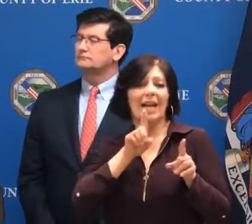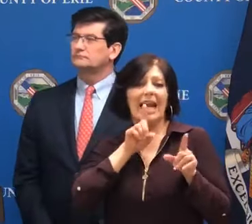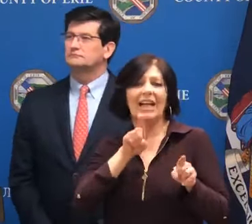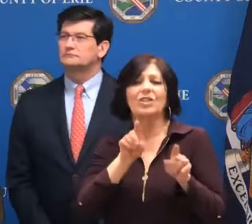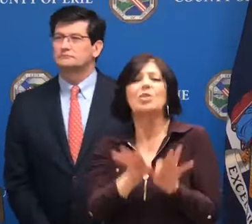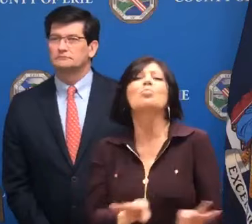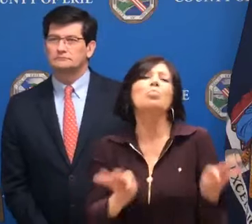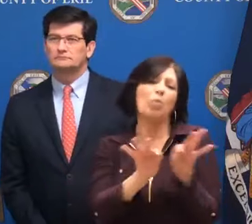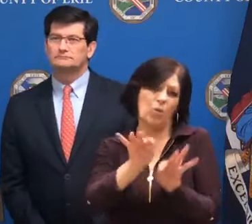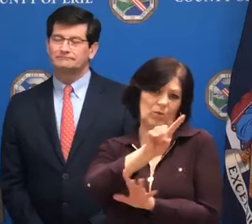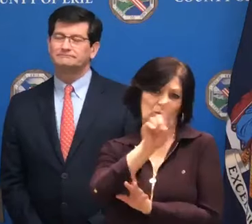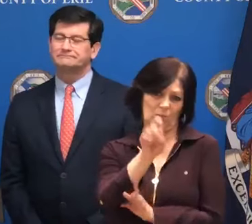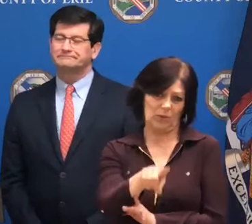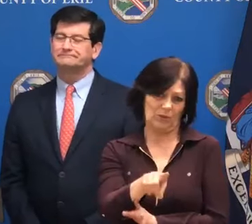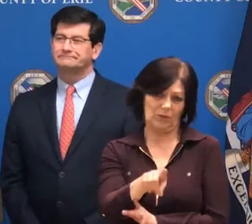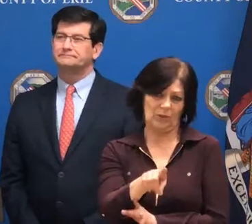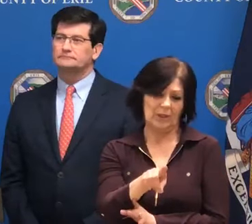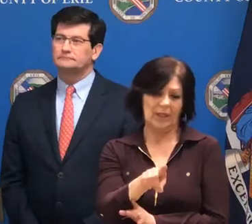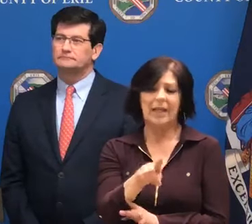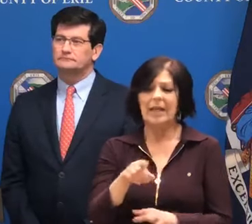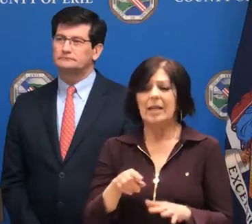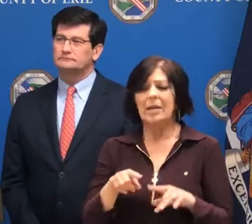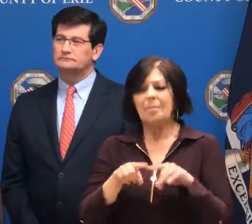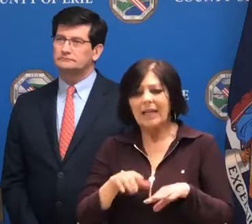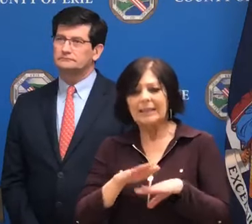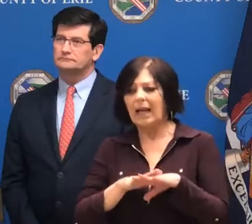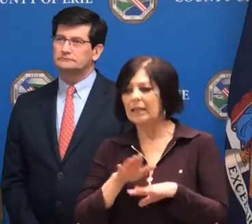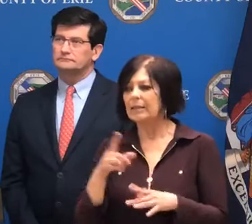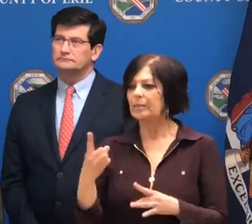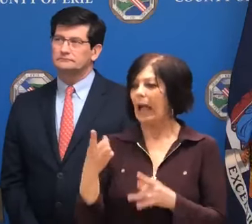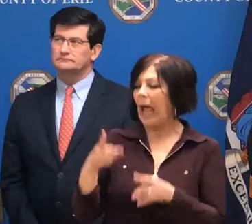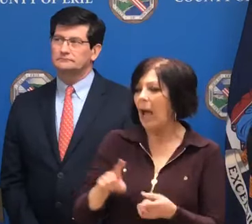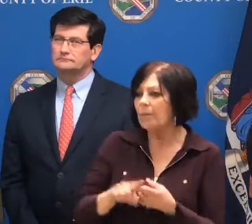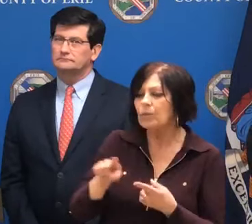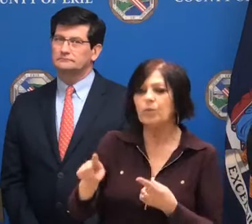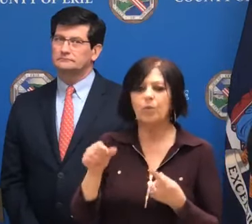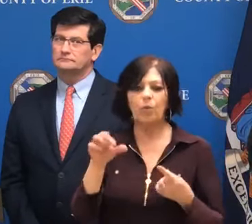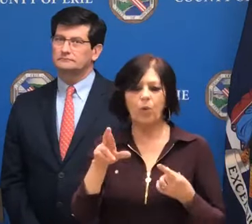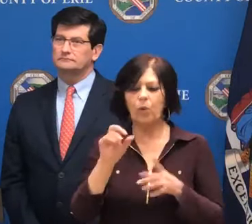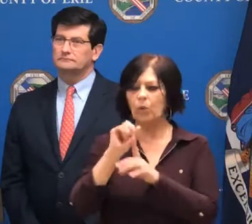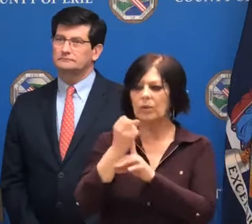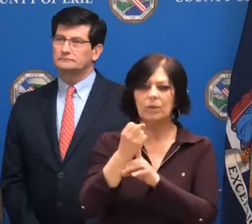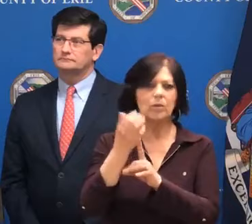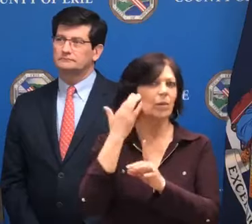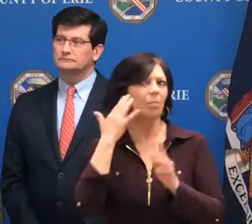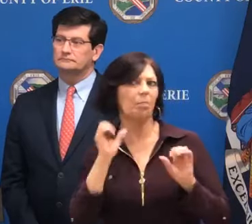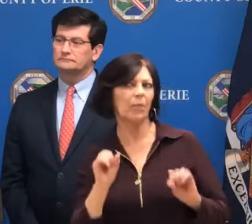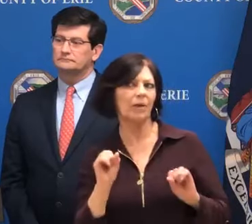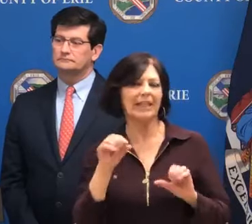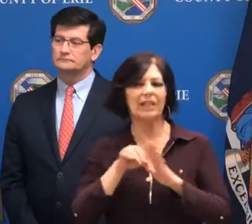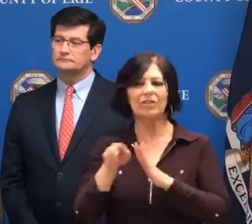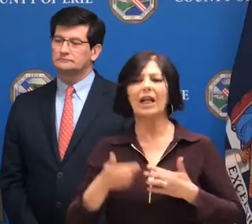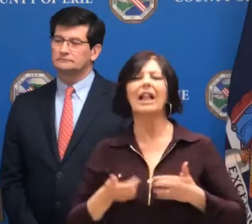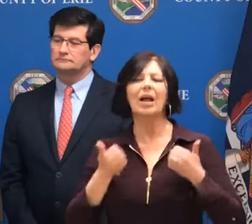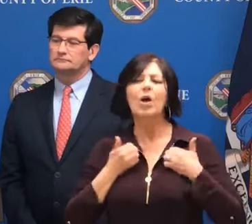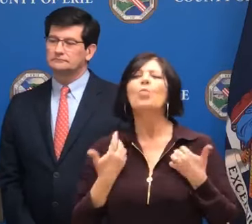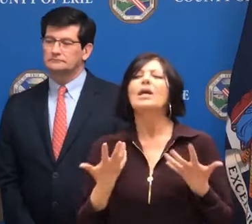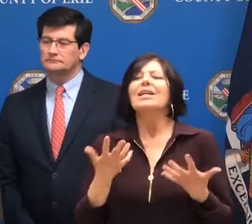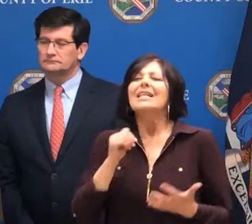relevant questions that people have based on an experience or, a situation, in their lives. We're